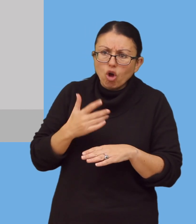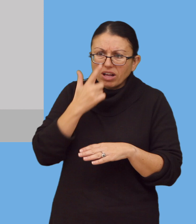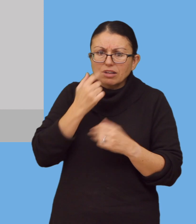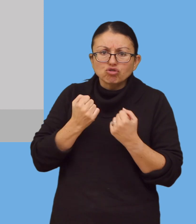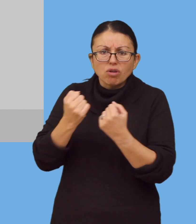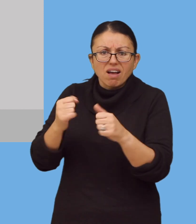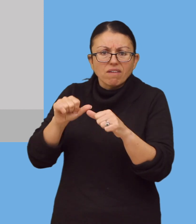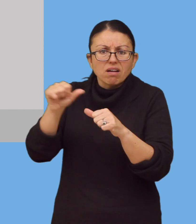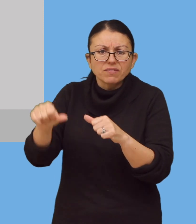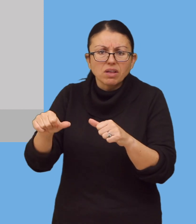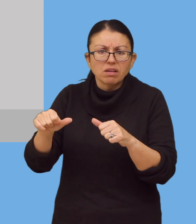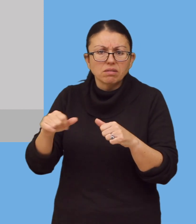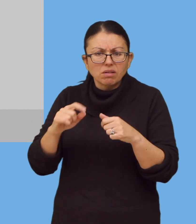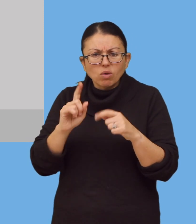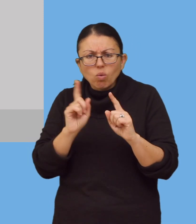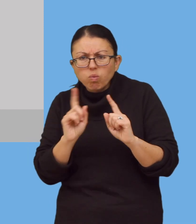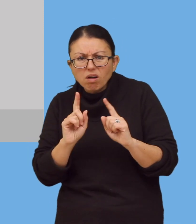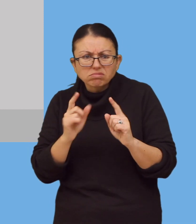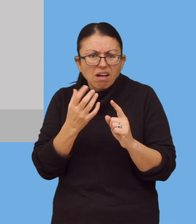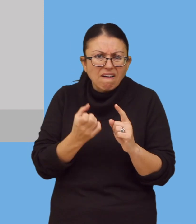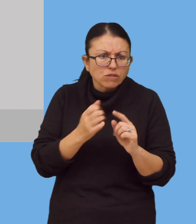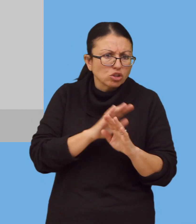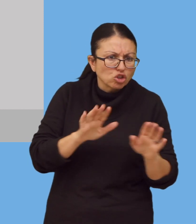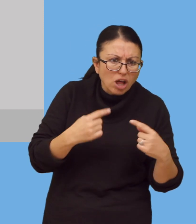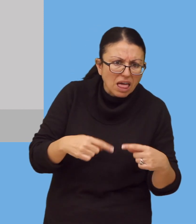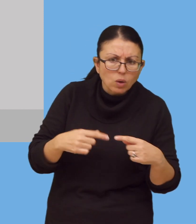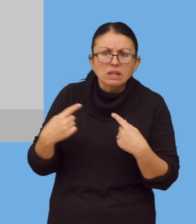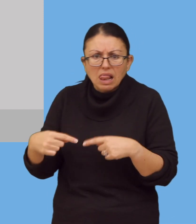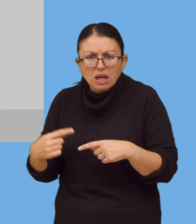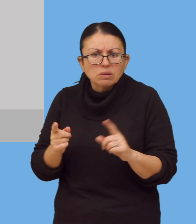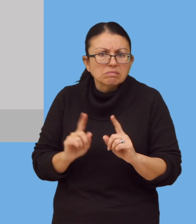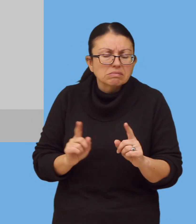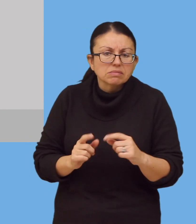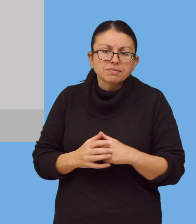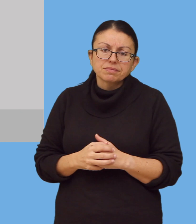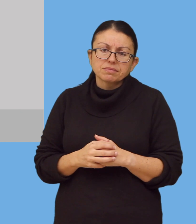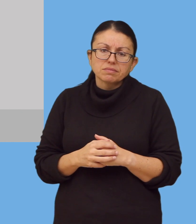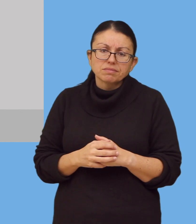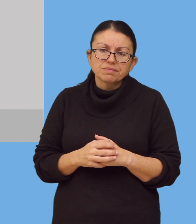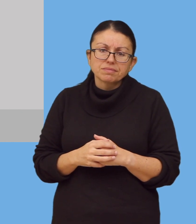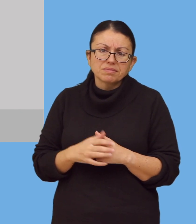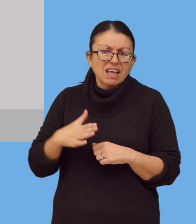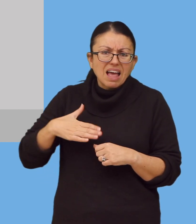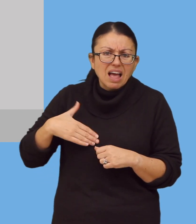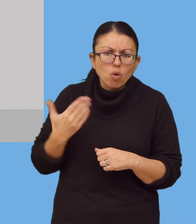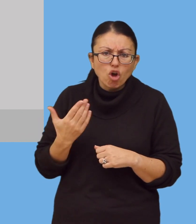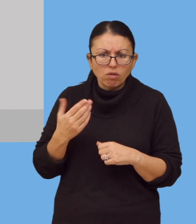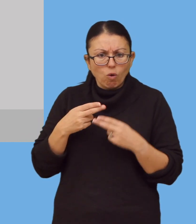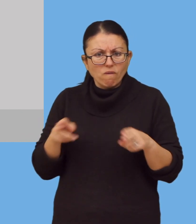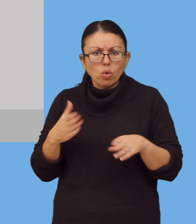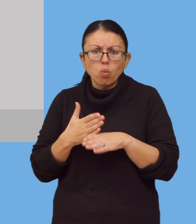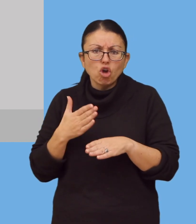you recover and avoid blood clots. A sick note, fit note for your employer. How to manage pain, when to